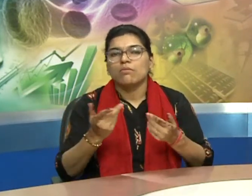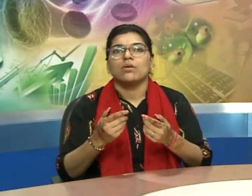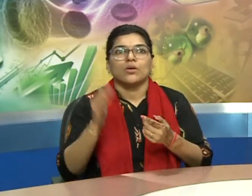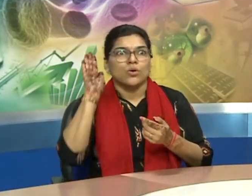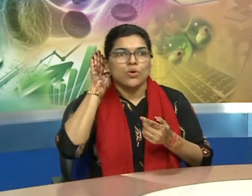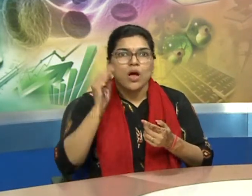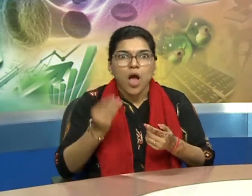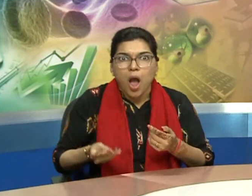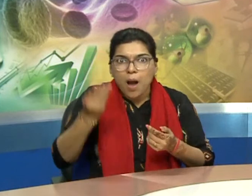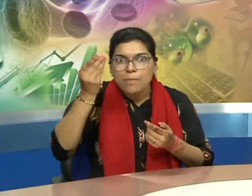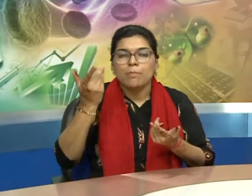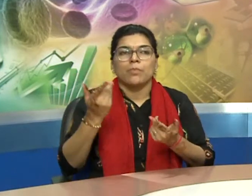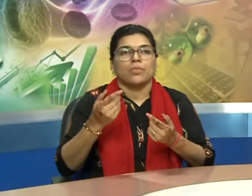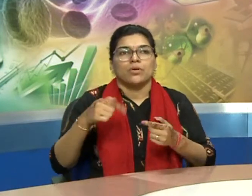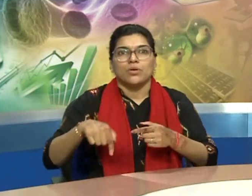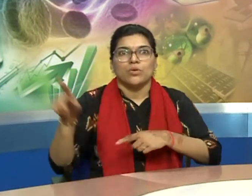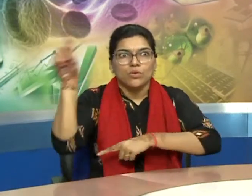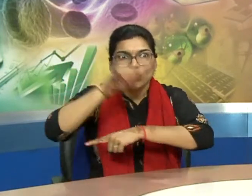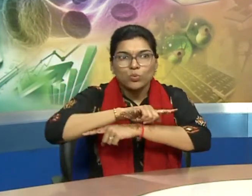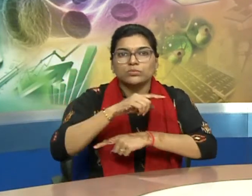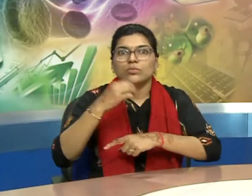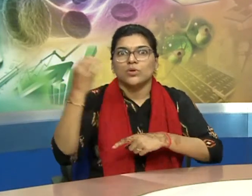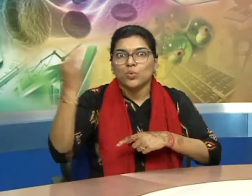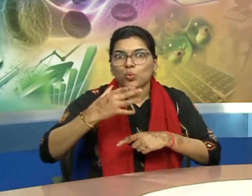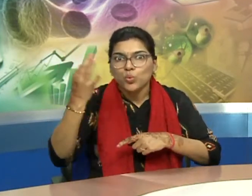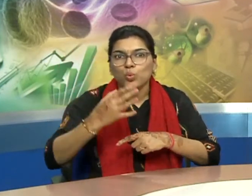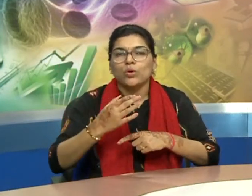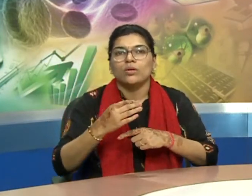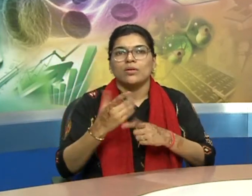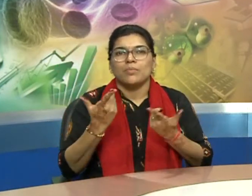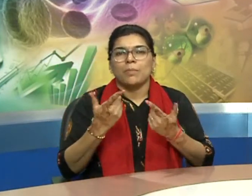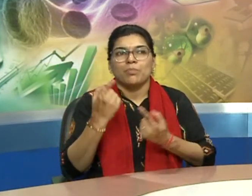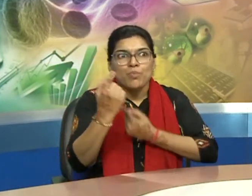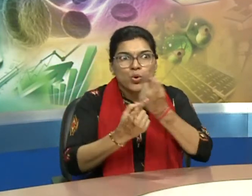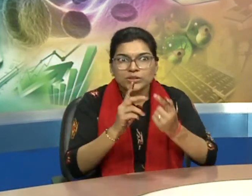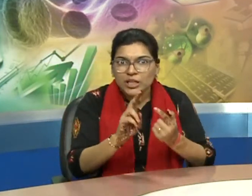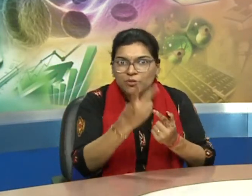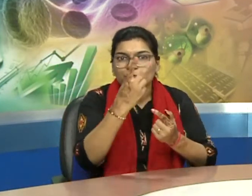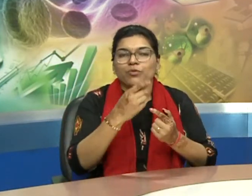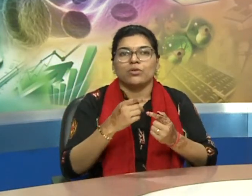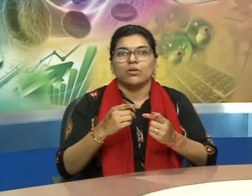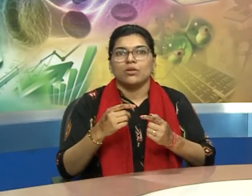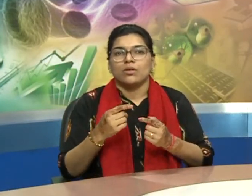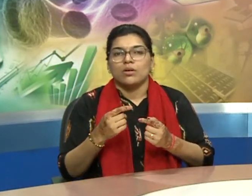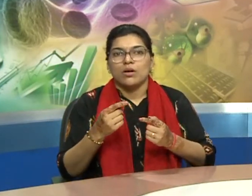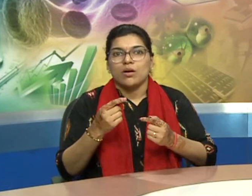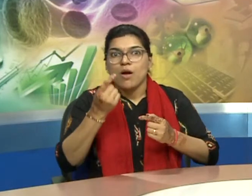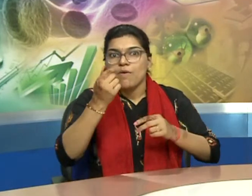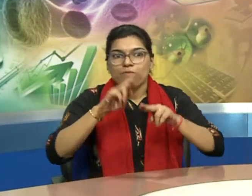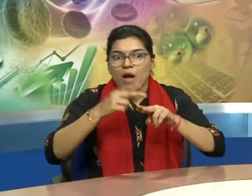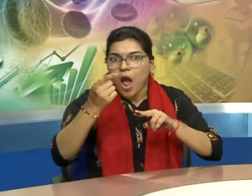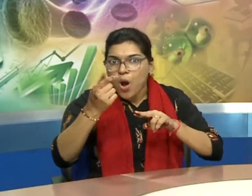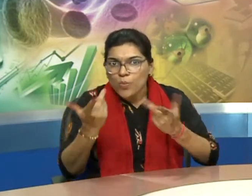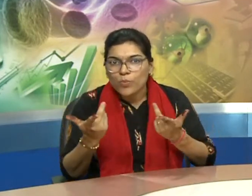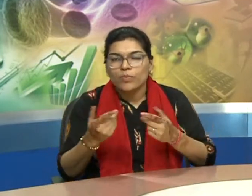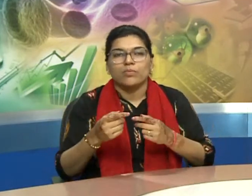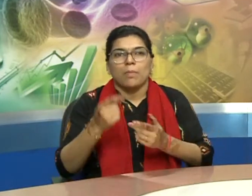In brief, we call it CAS, as all the current updated awareness services